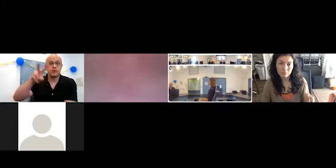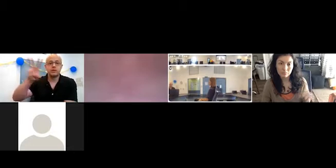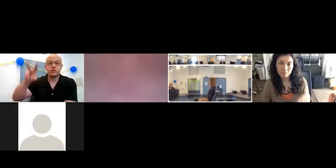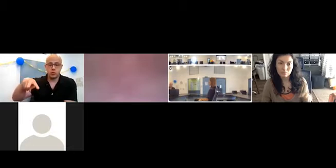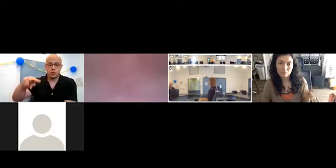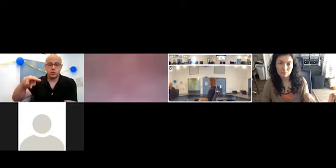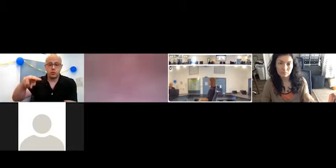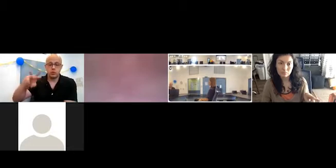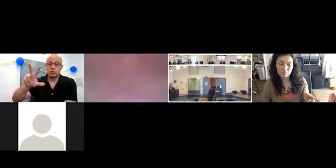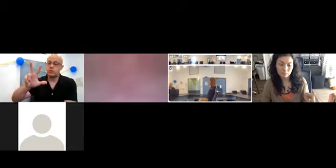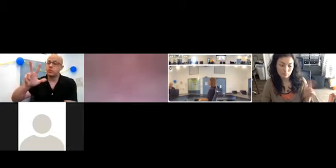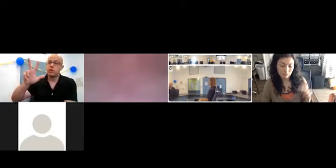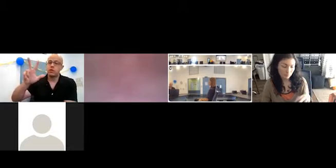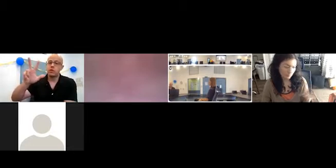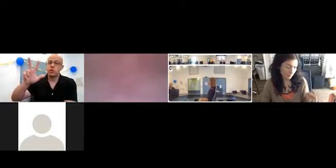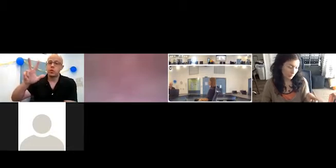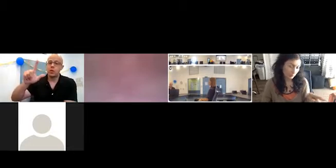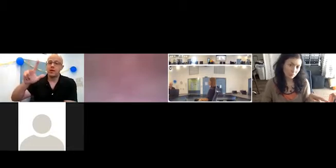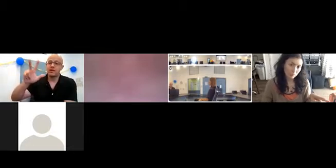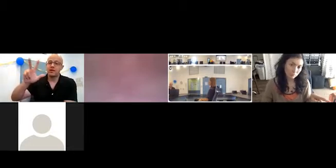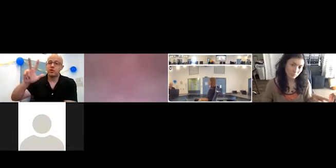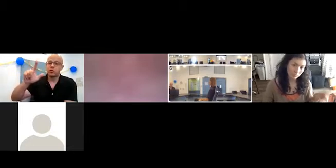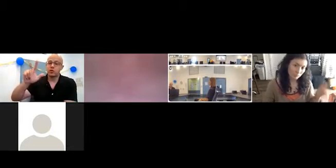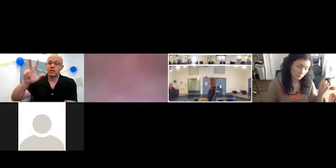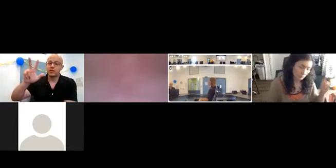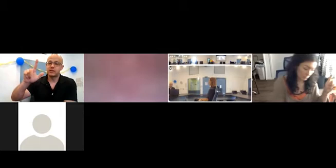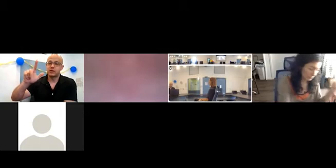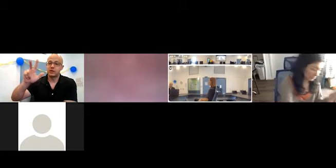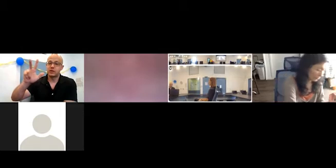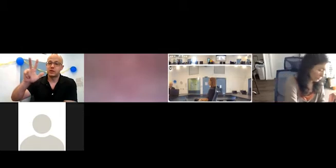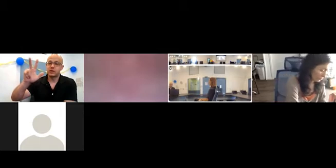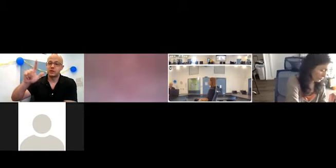22, 23,